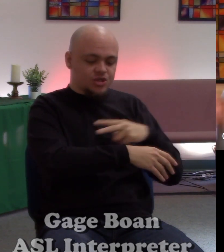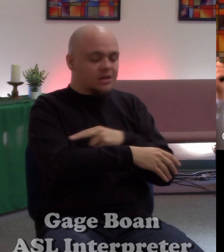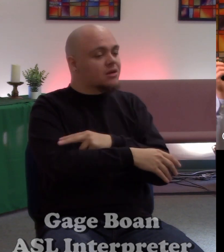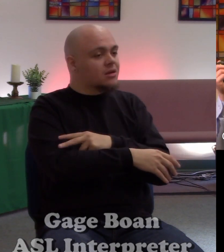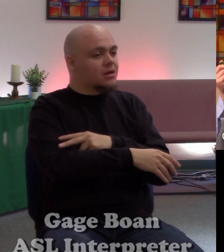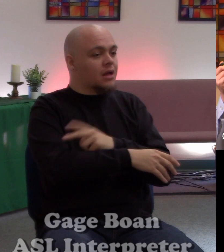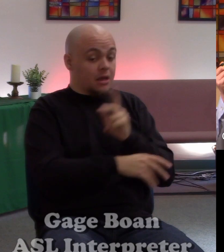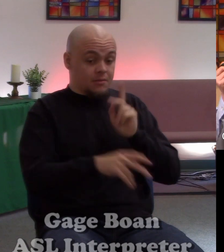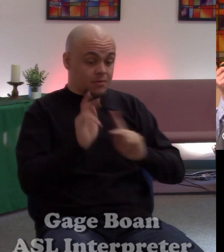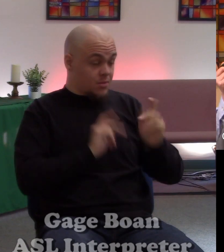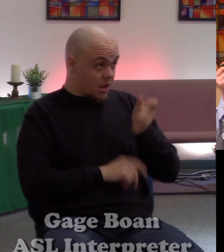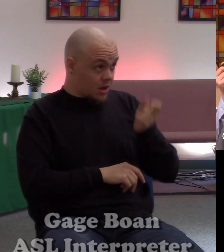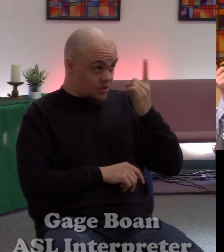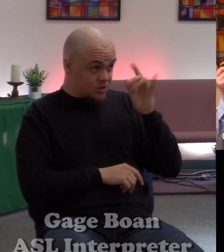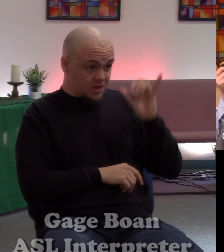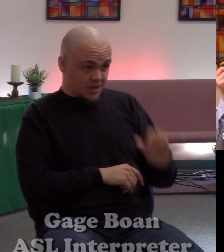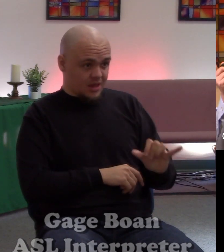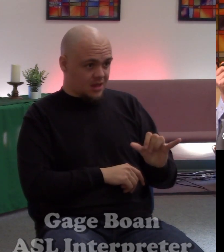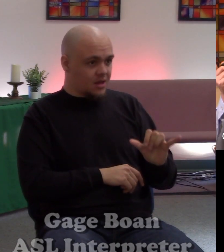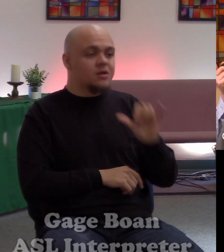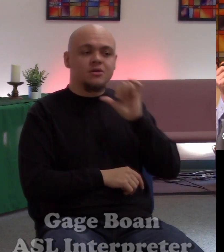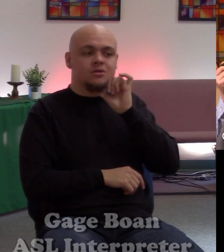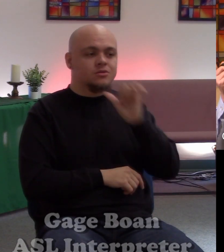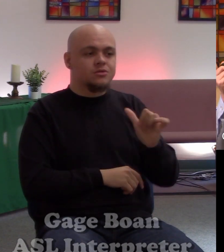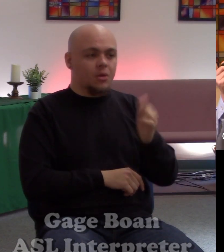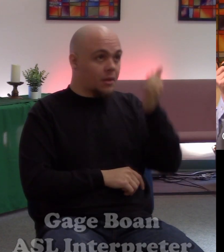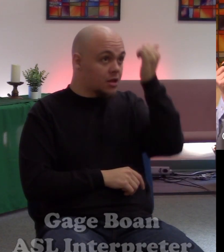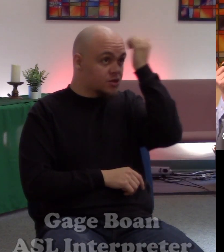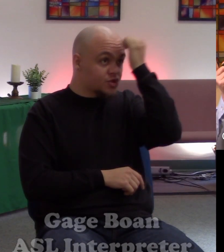And these people understand that.